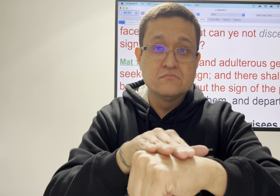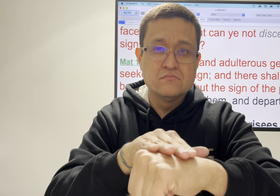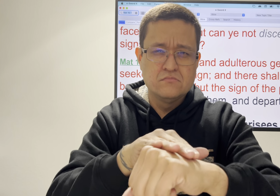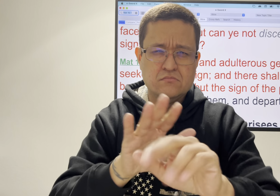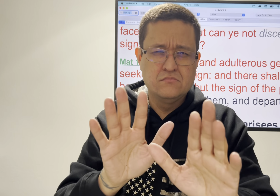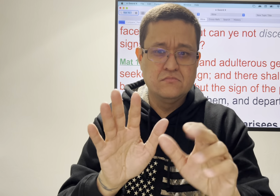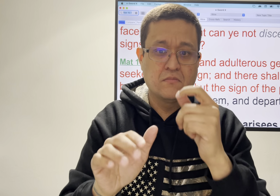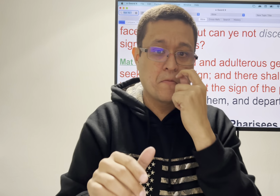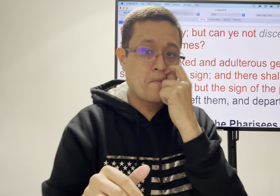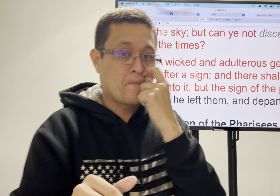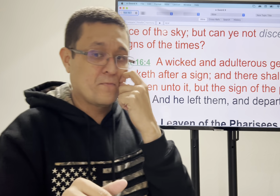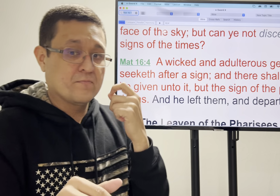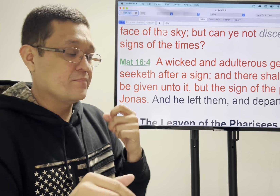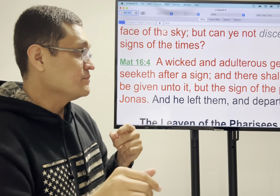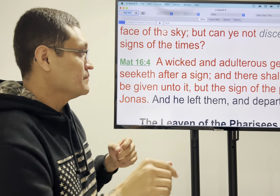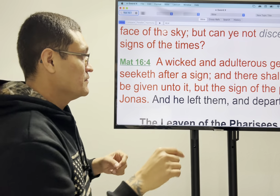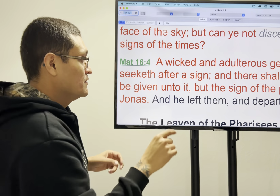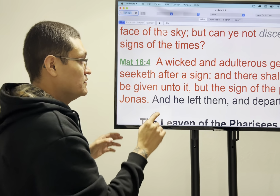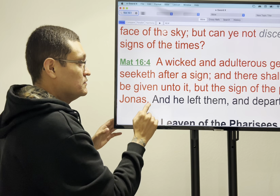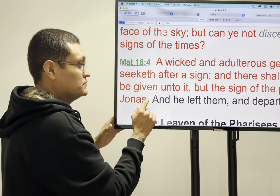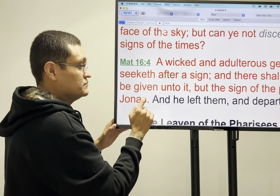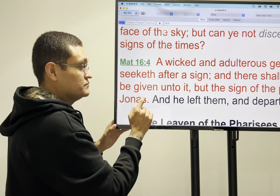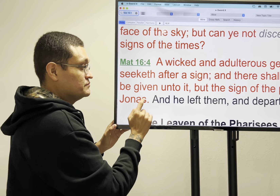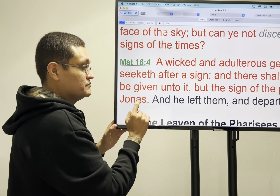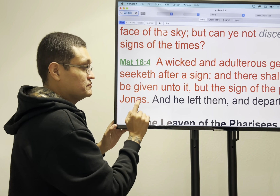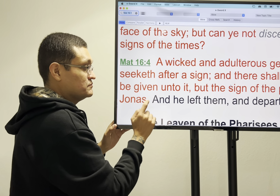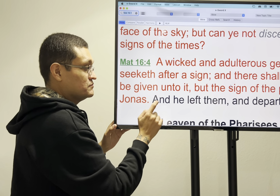that God had given you a warning.